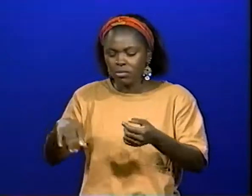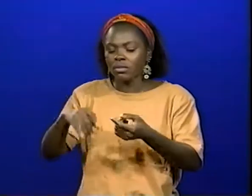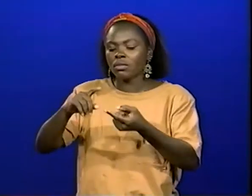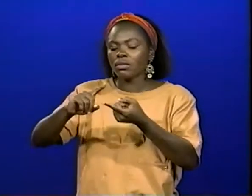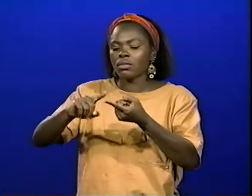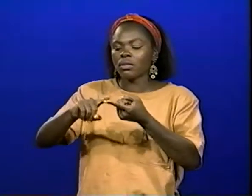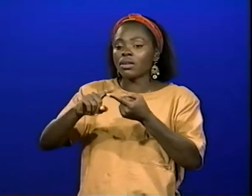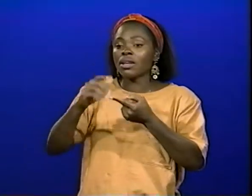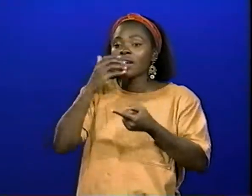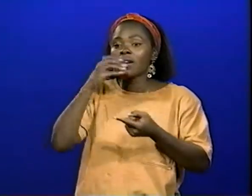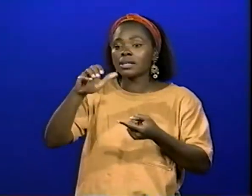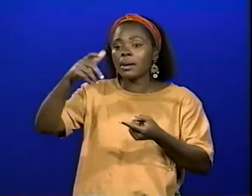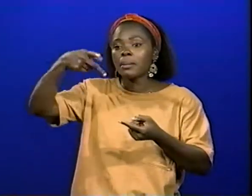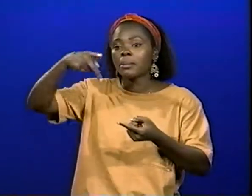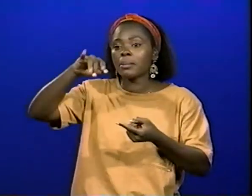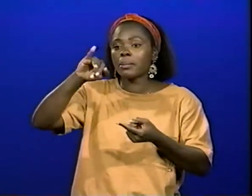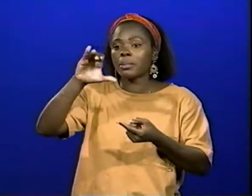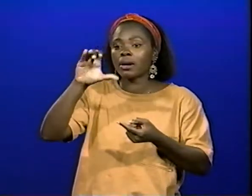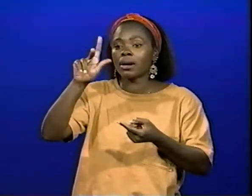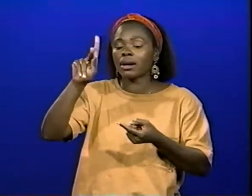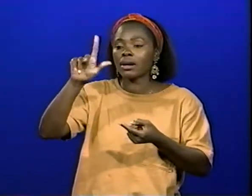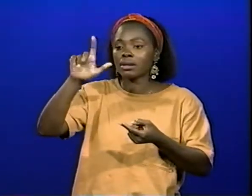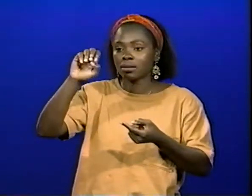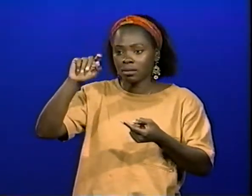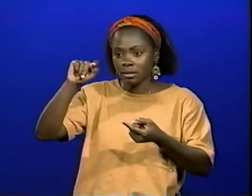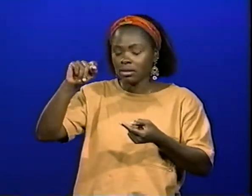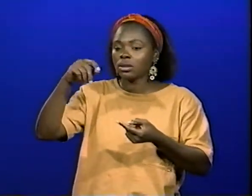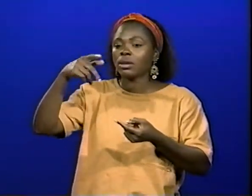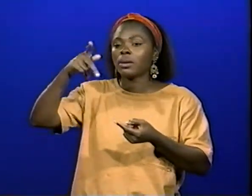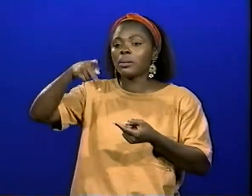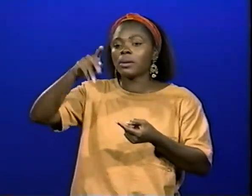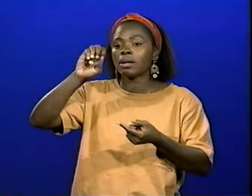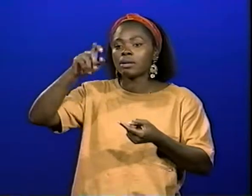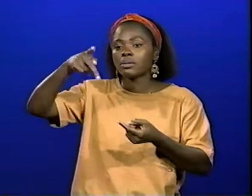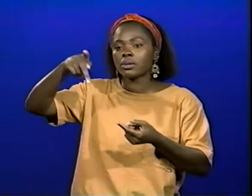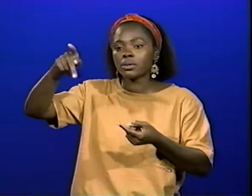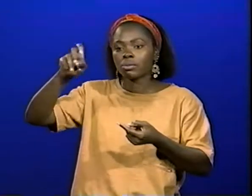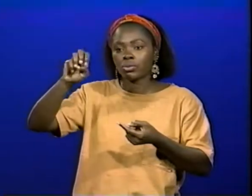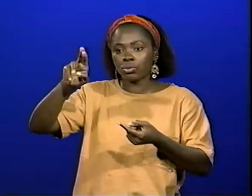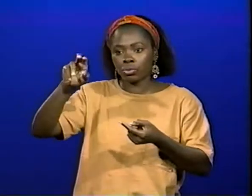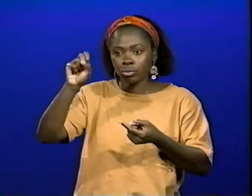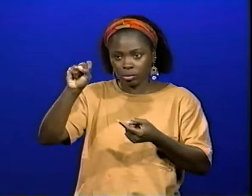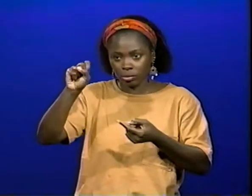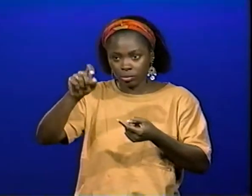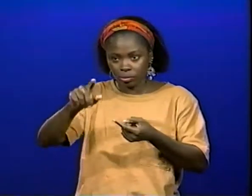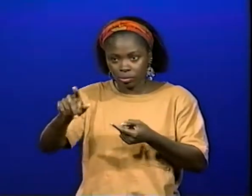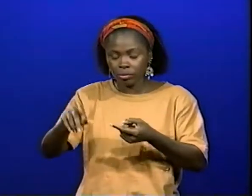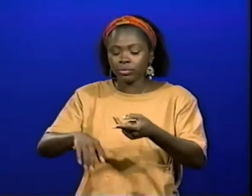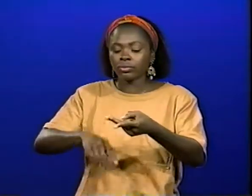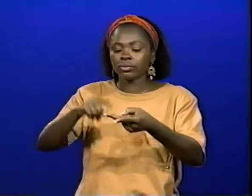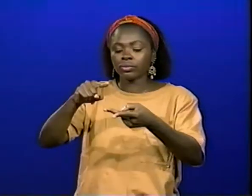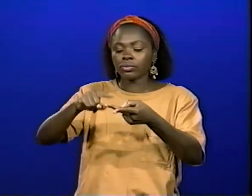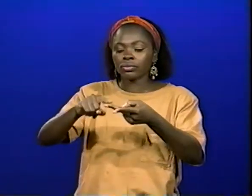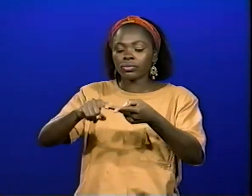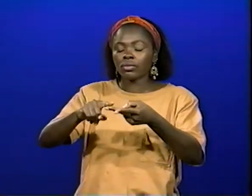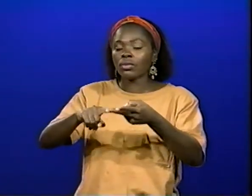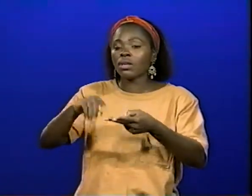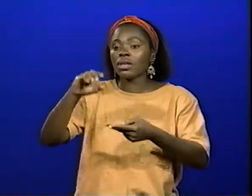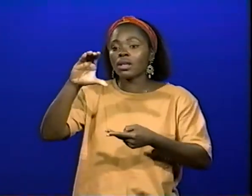Then get some spices. You'll need hot pickled peppers